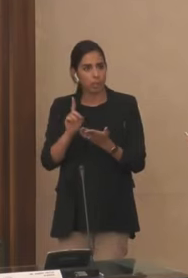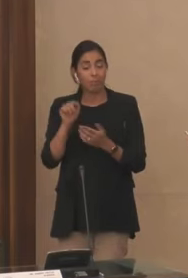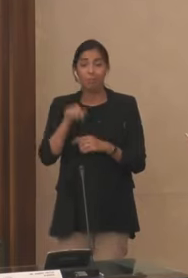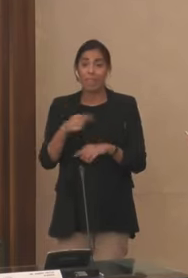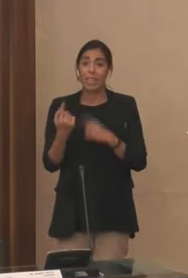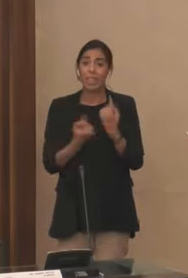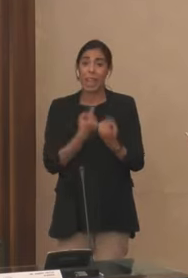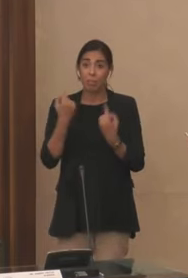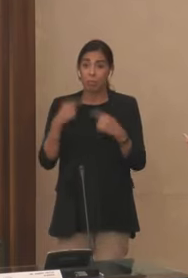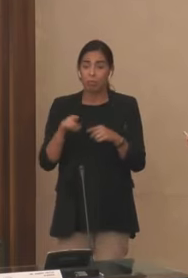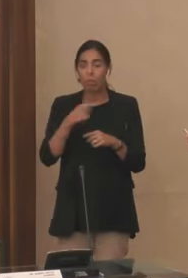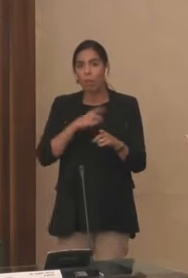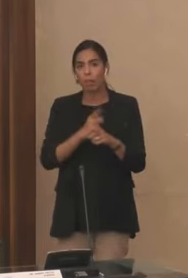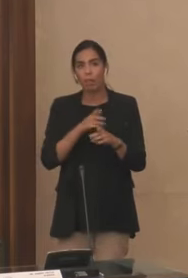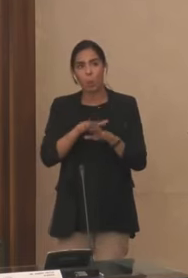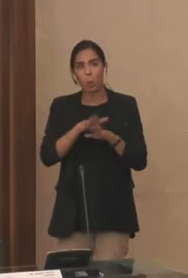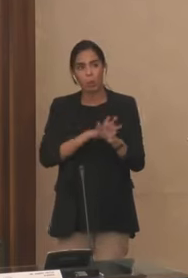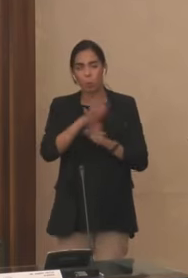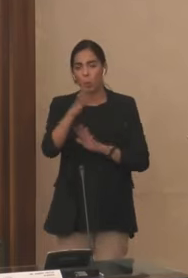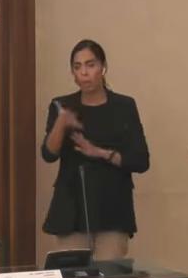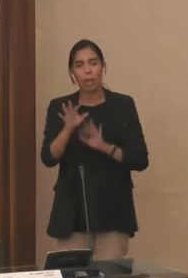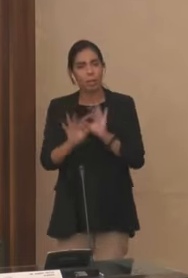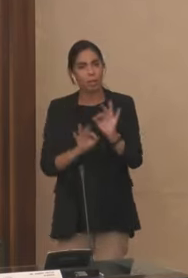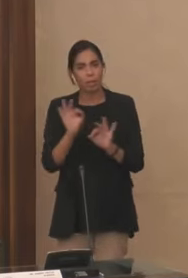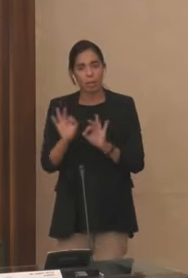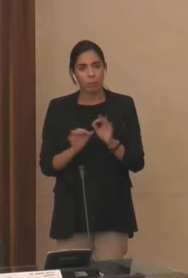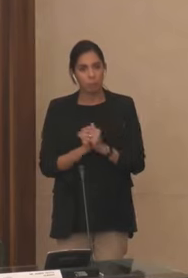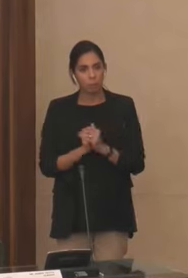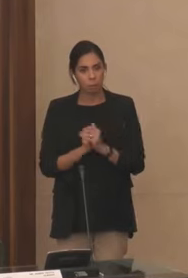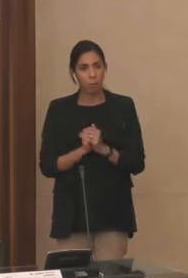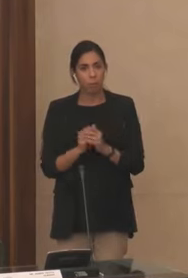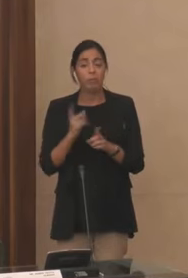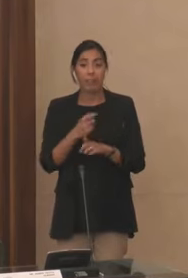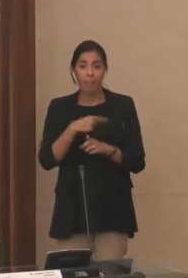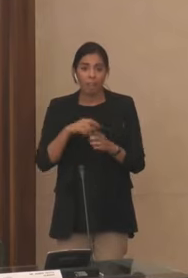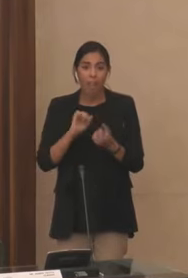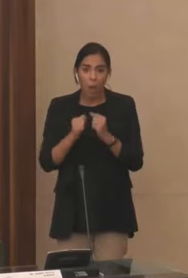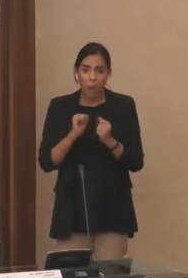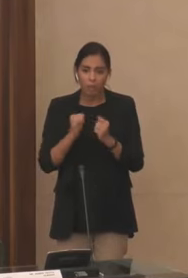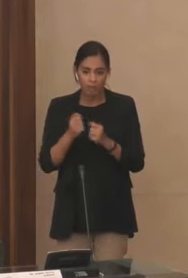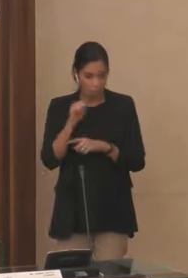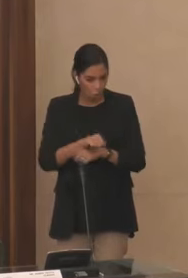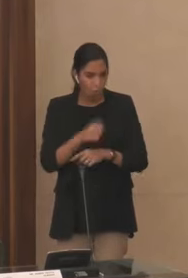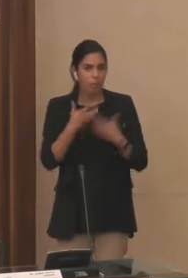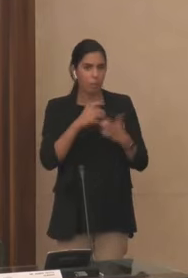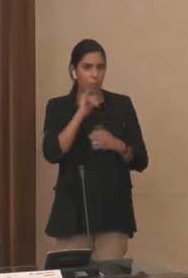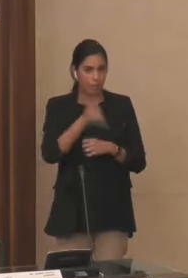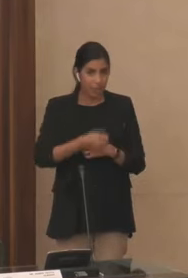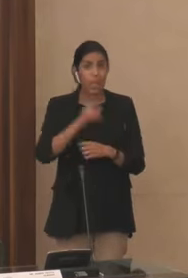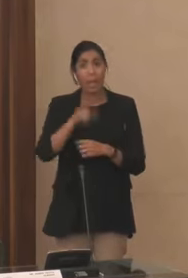have to fight against inflammation and fight against complications.